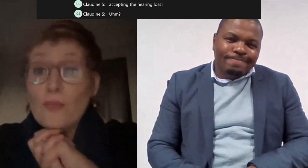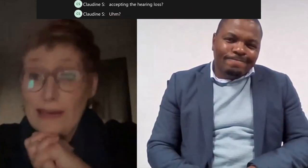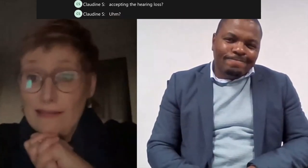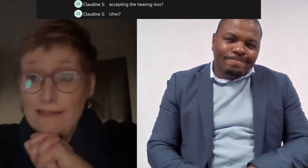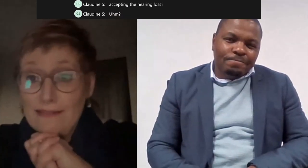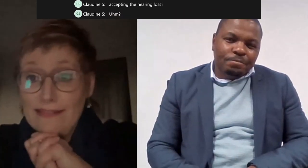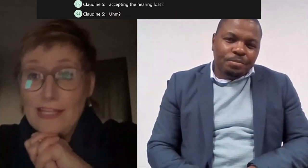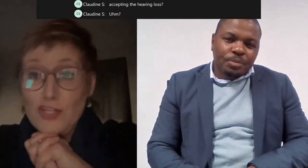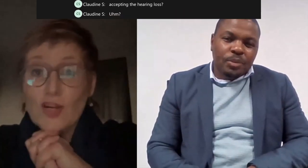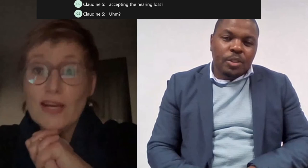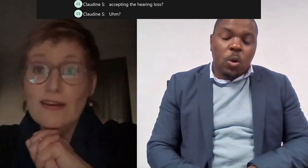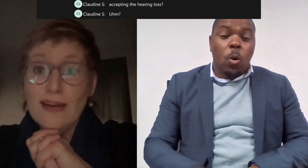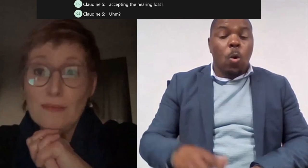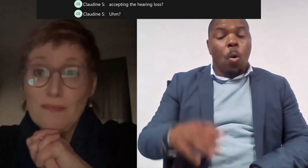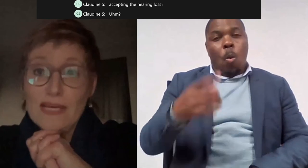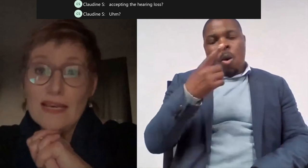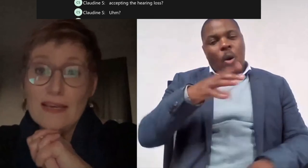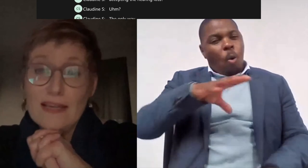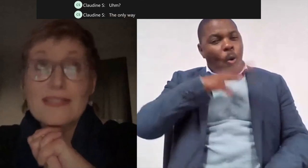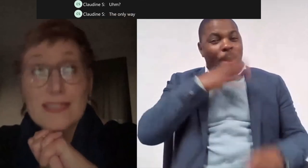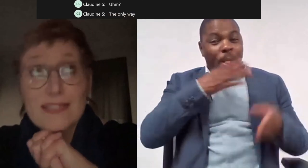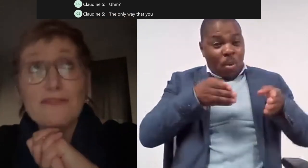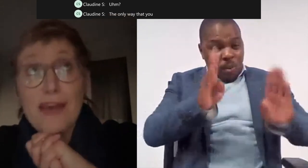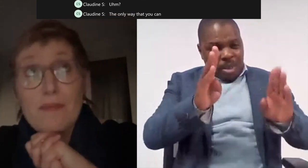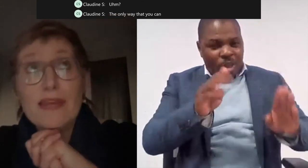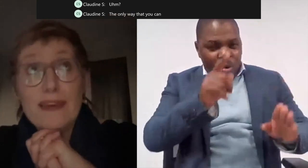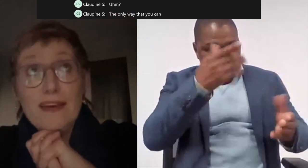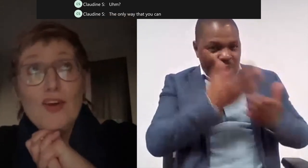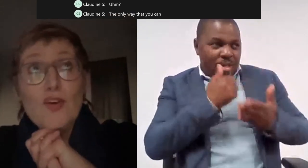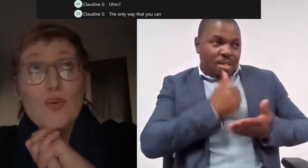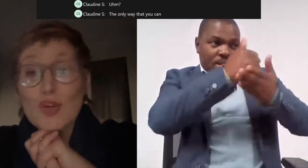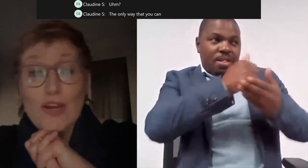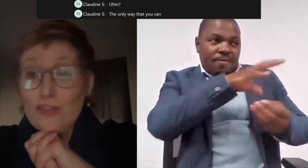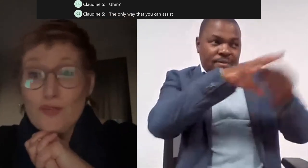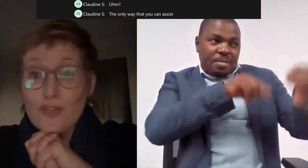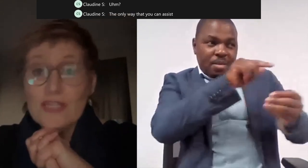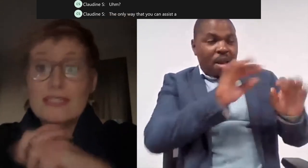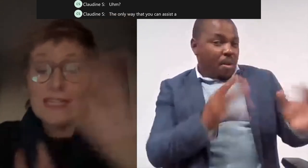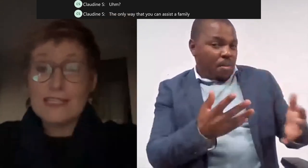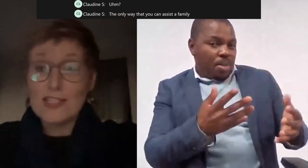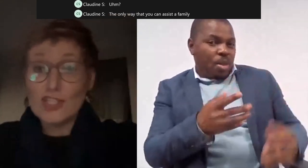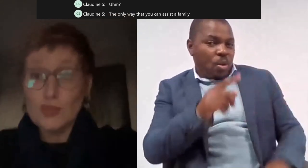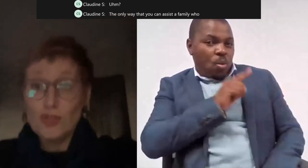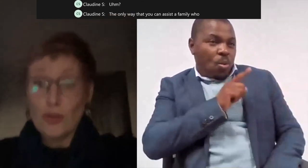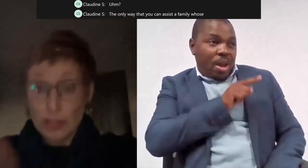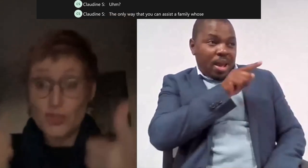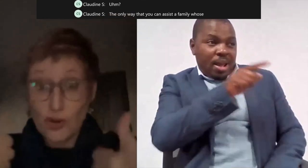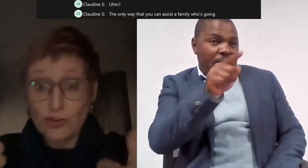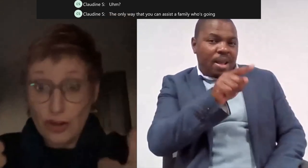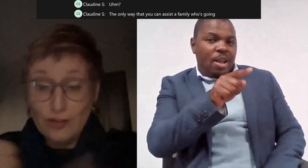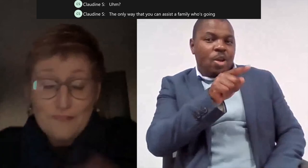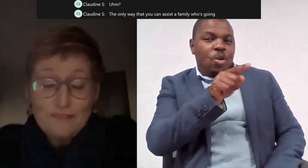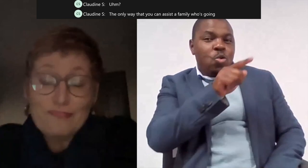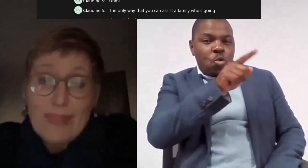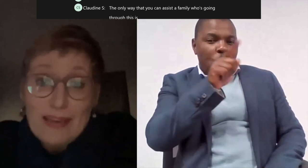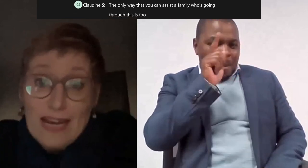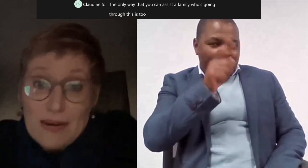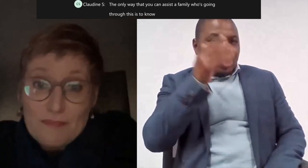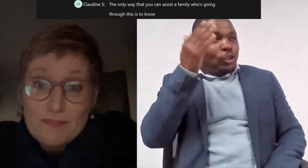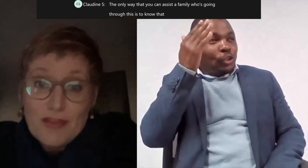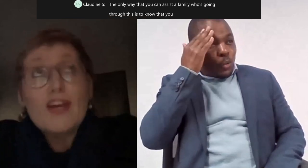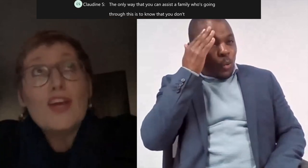The only way that you can assist a family who's going through this is to know that you don't know.